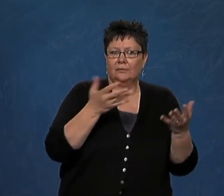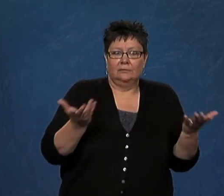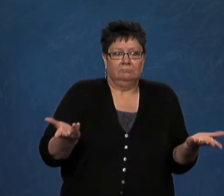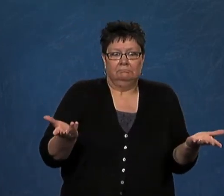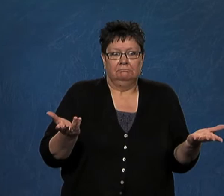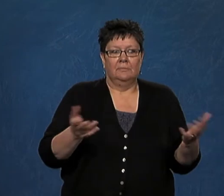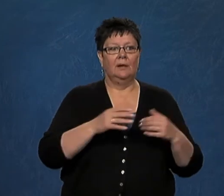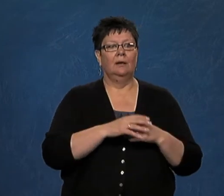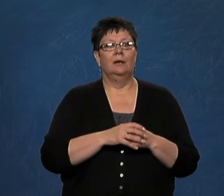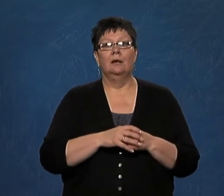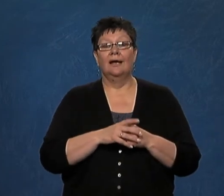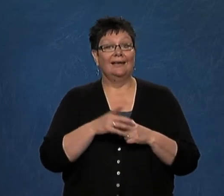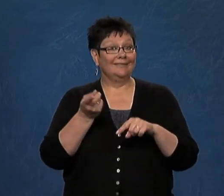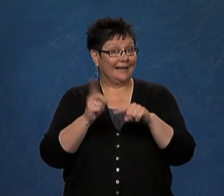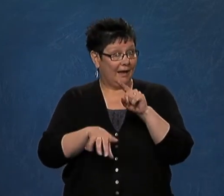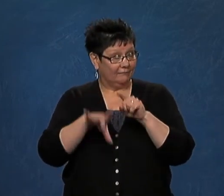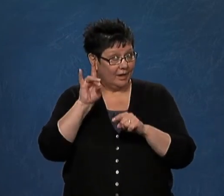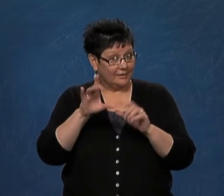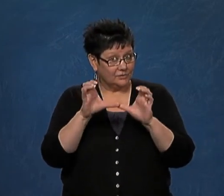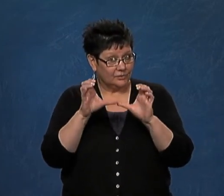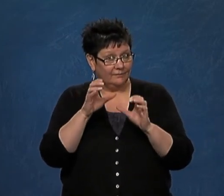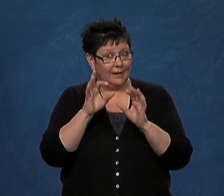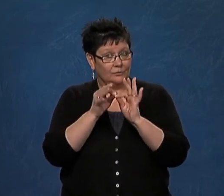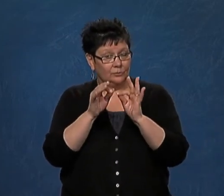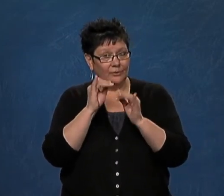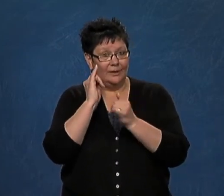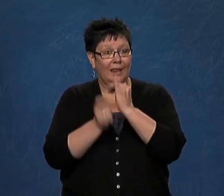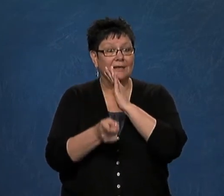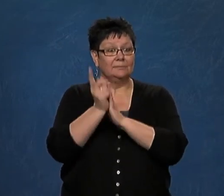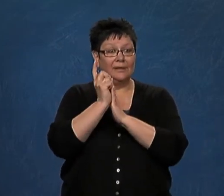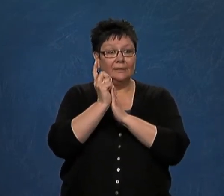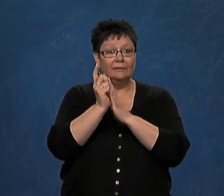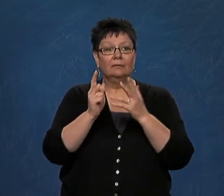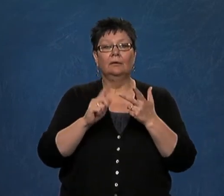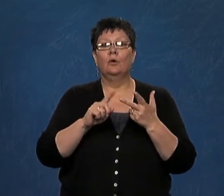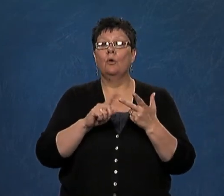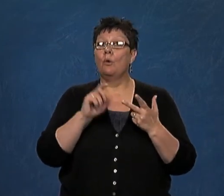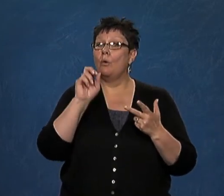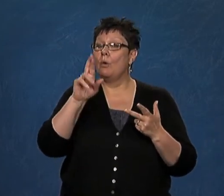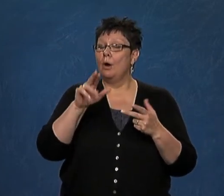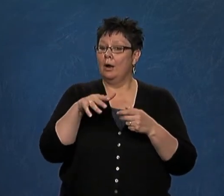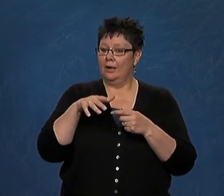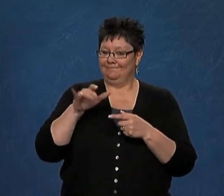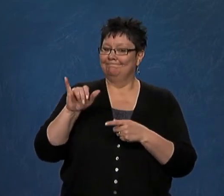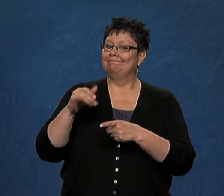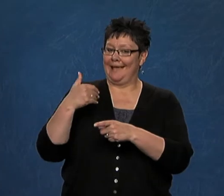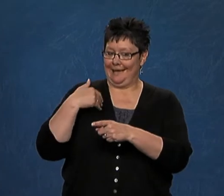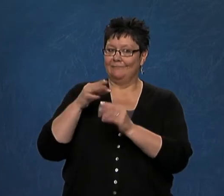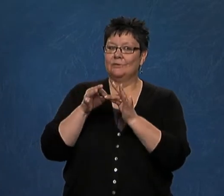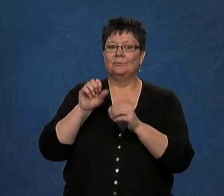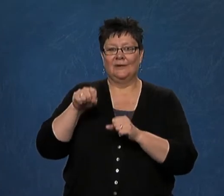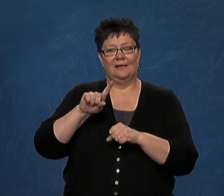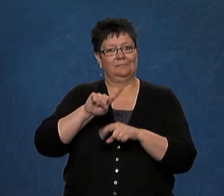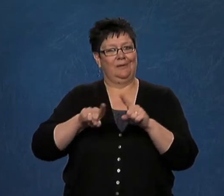compared to other states looking at proceedings. If they can't find a certified interpreter or if it's very last minute,